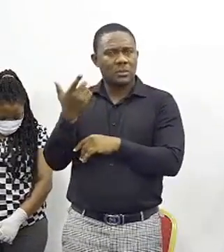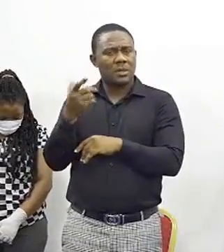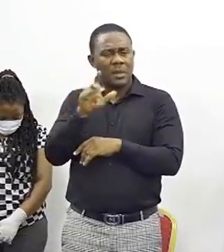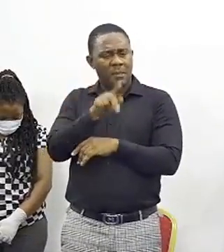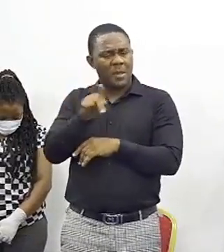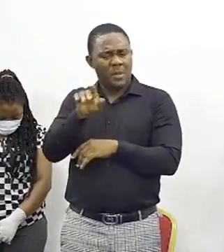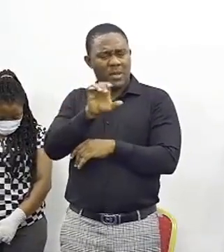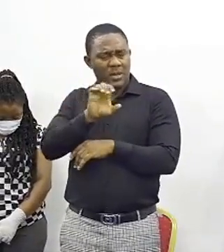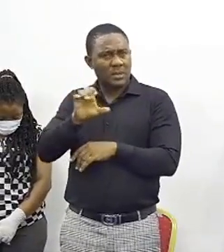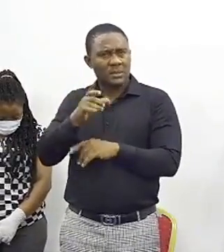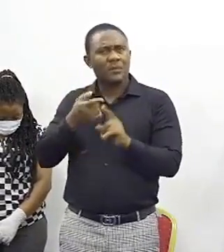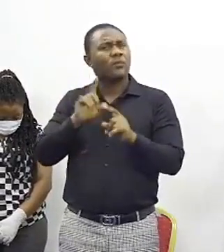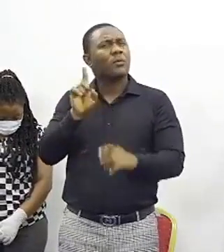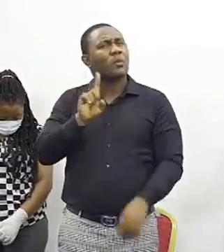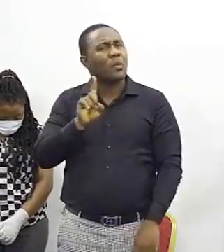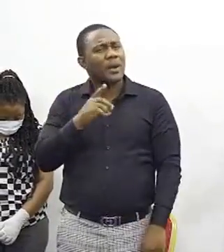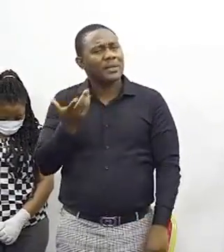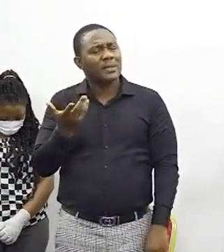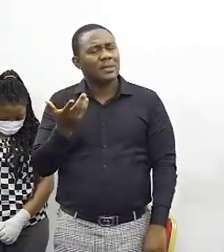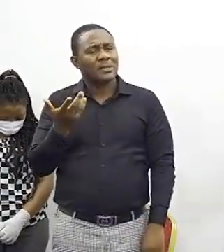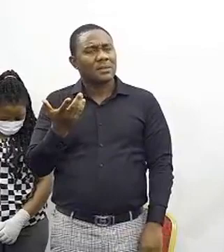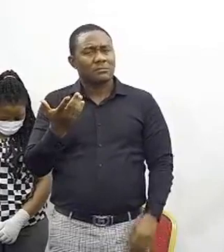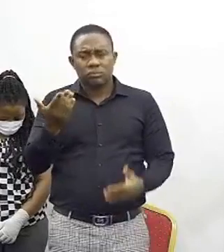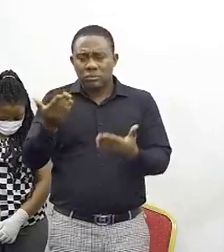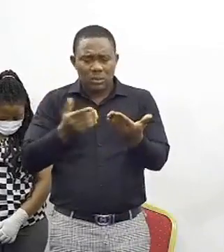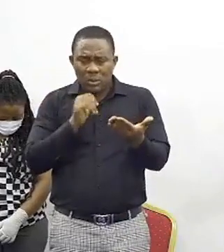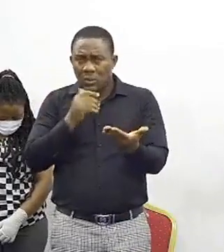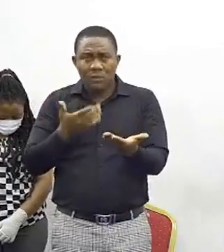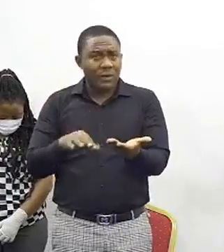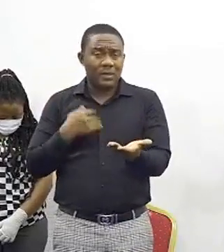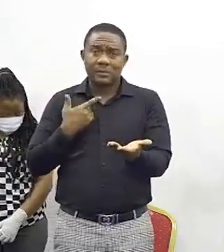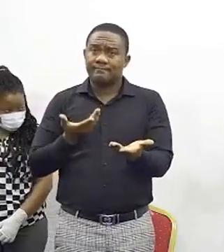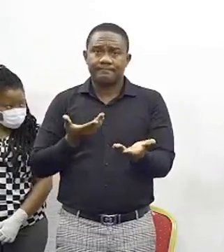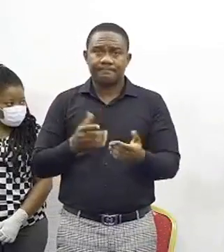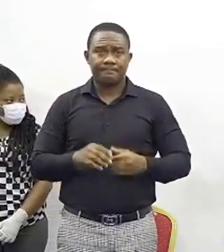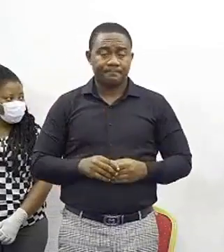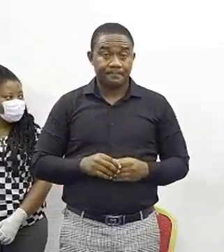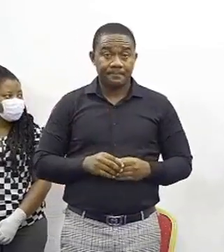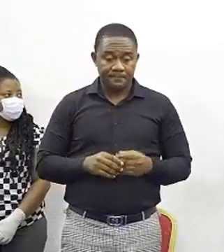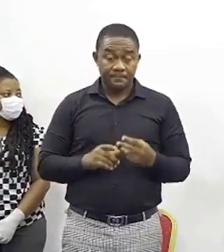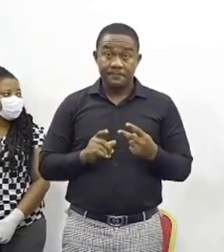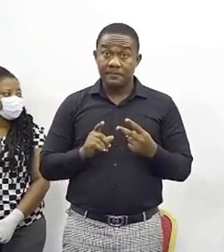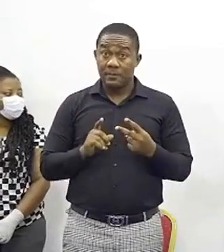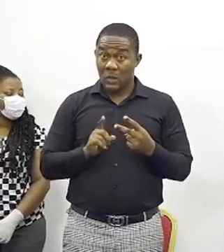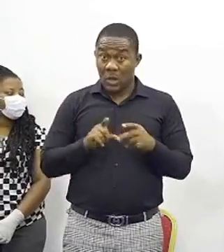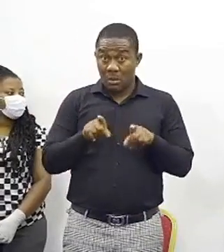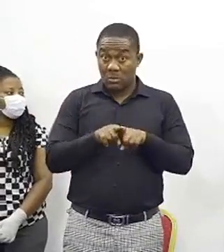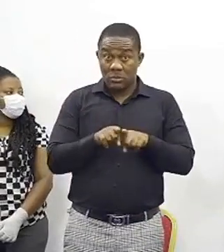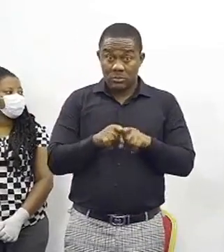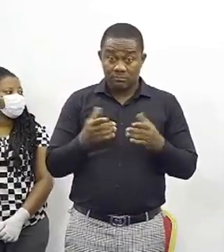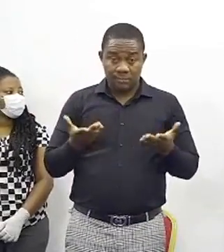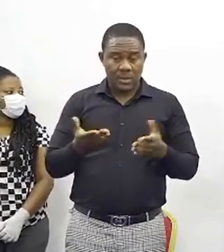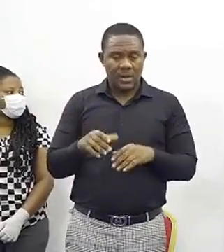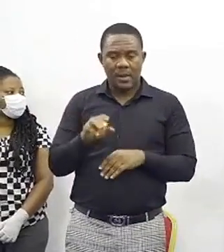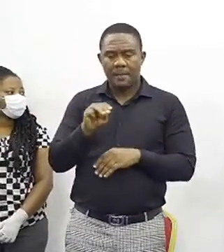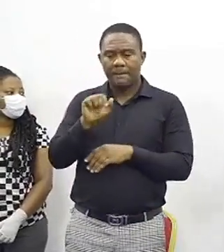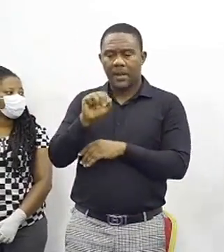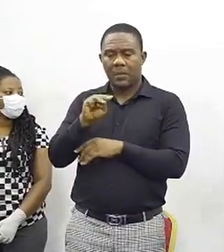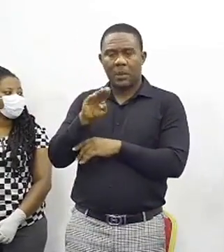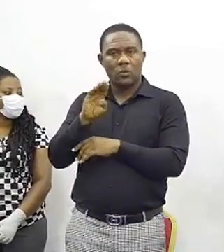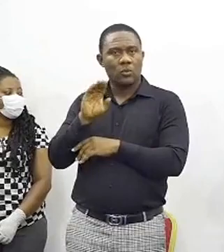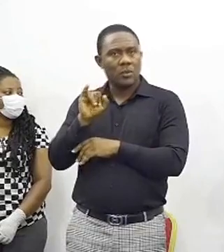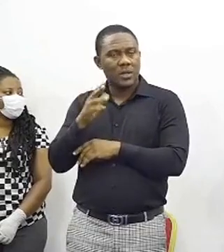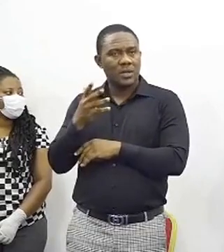the PPEs that are being delivered to facilities on a daily basis? Also today, there was a report that at Mamobi Polyclinic,